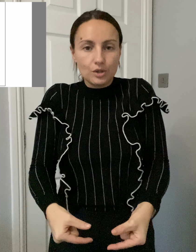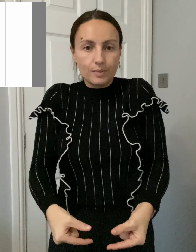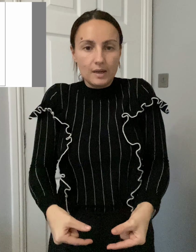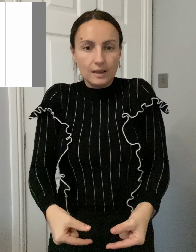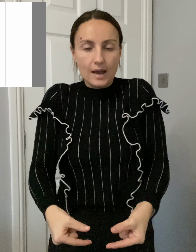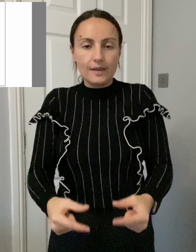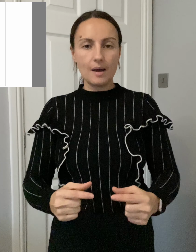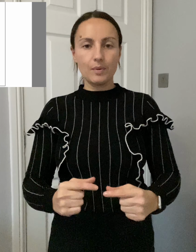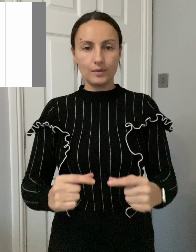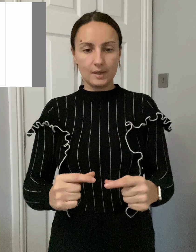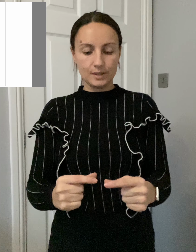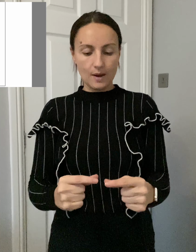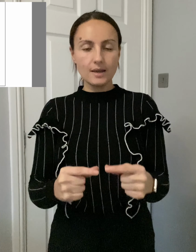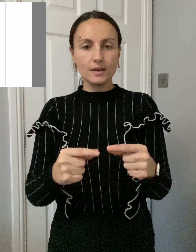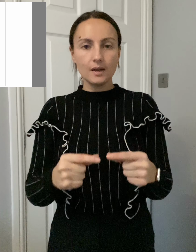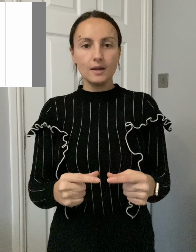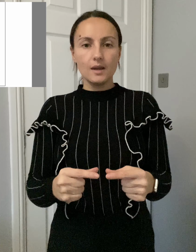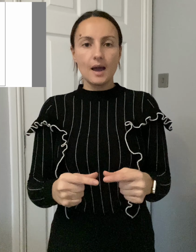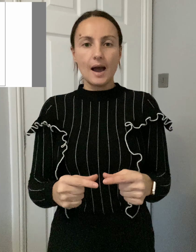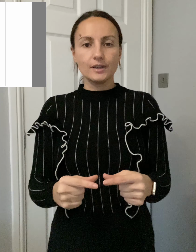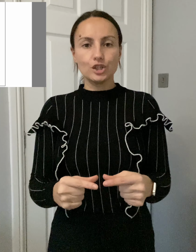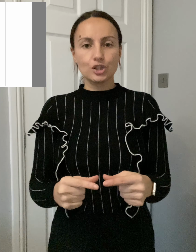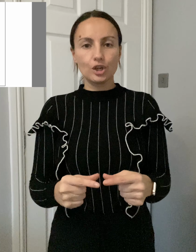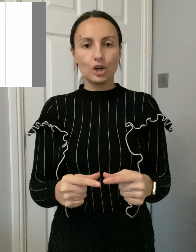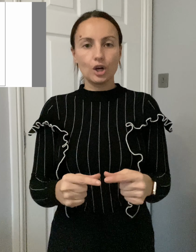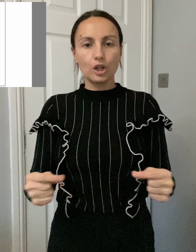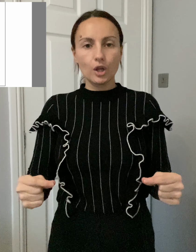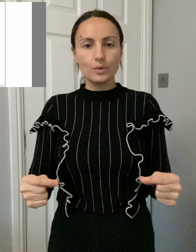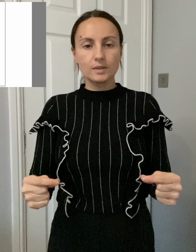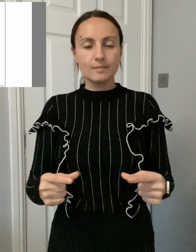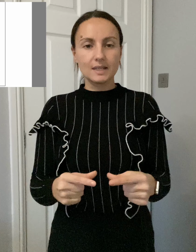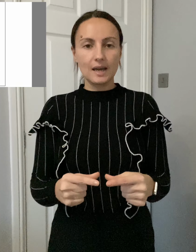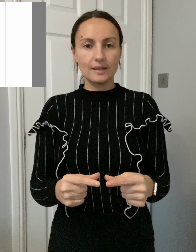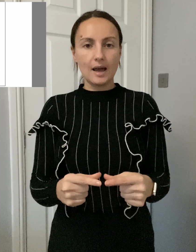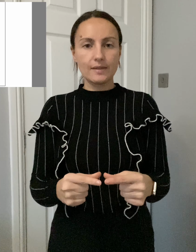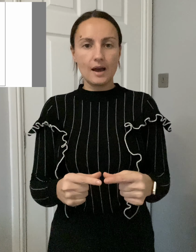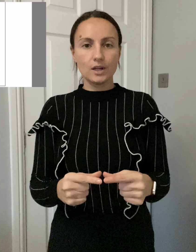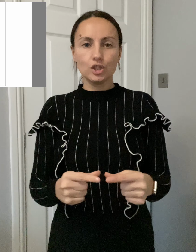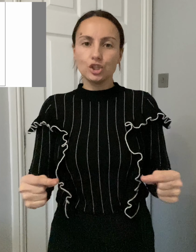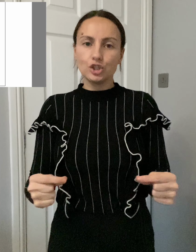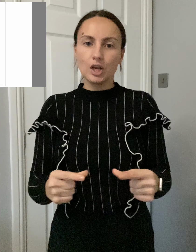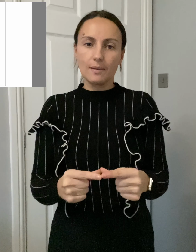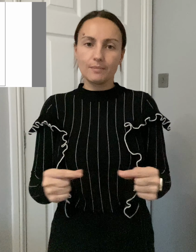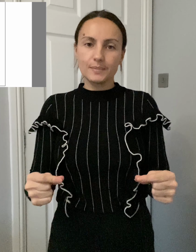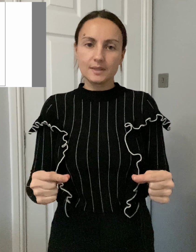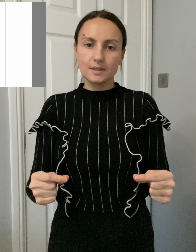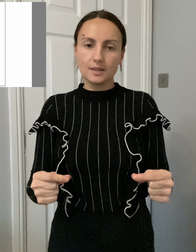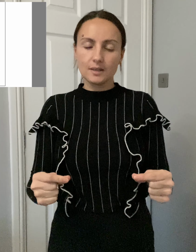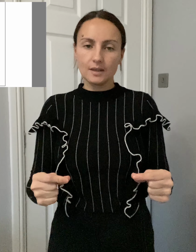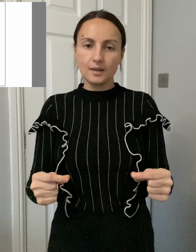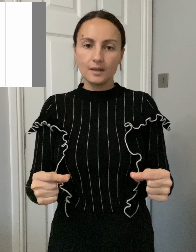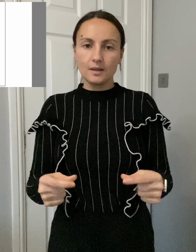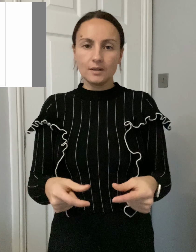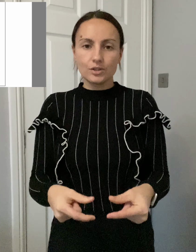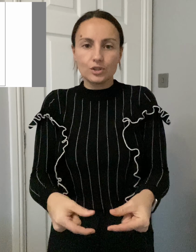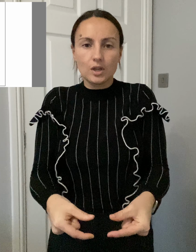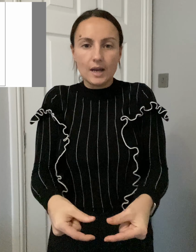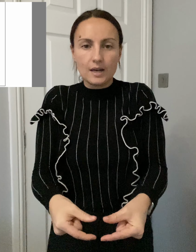should be like that this way and you're just going to close them together like that chips just so you're kind of